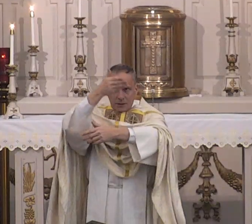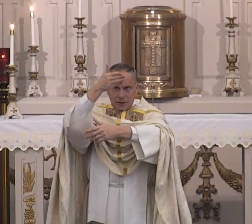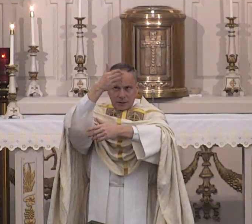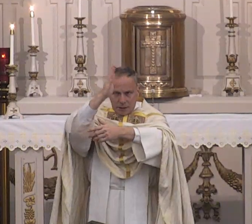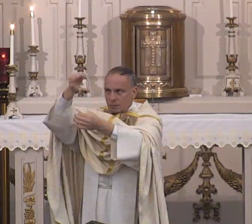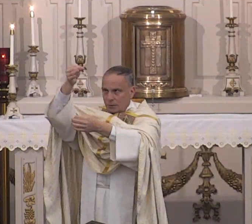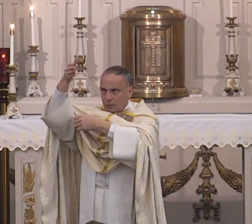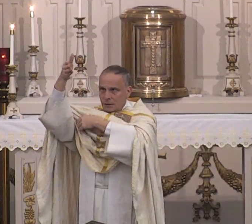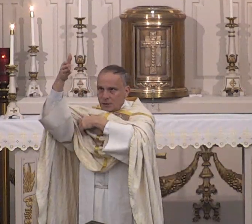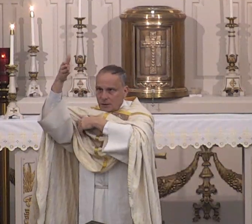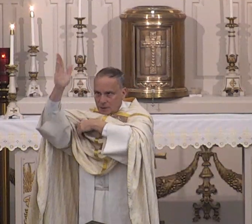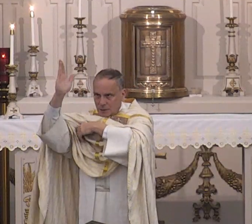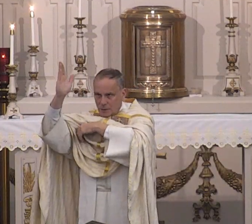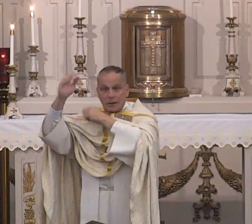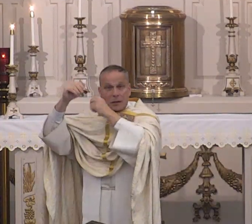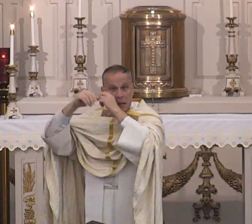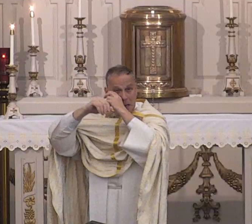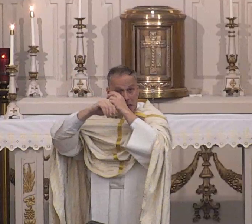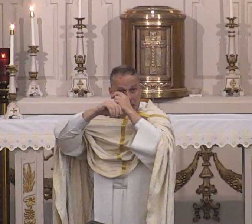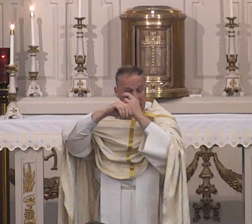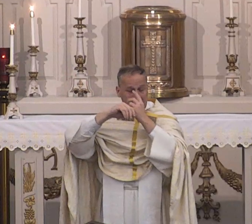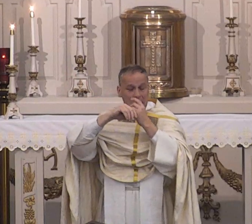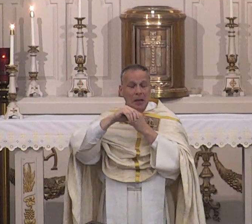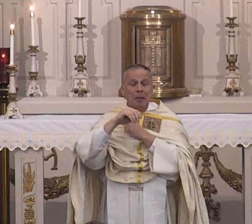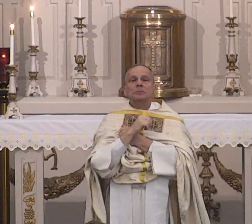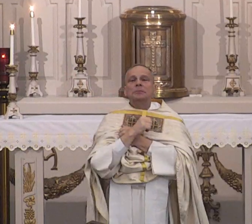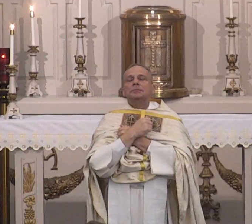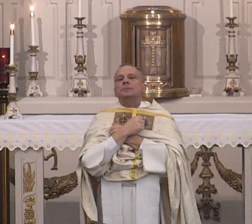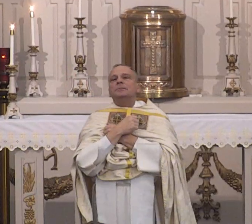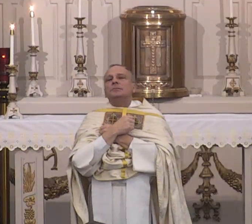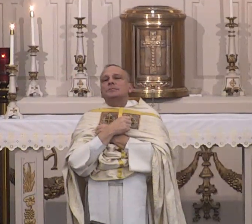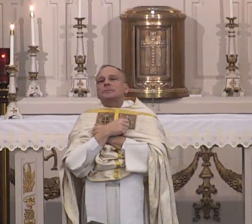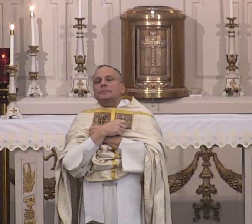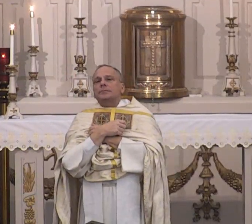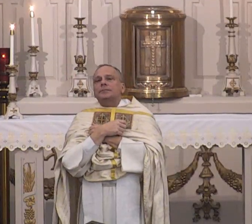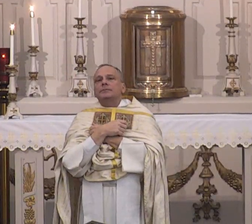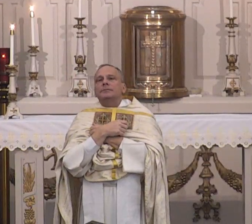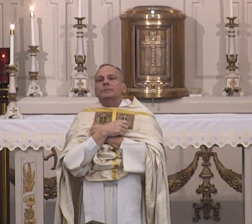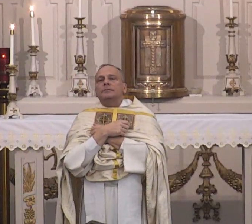God the Father, God the Son, God the Holy Spirit.